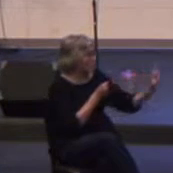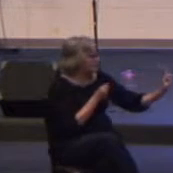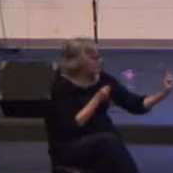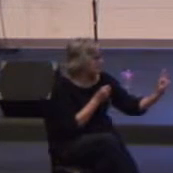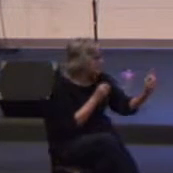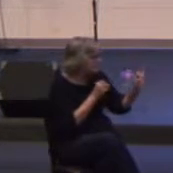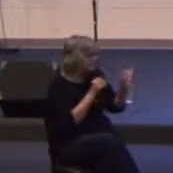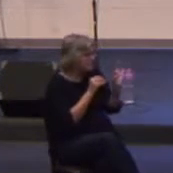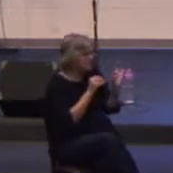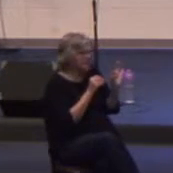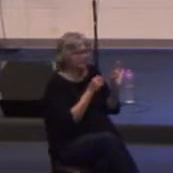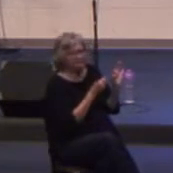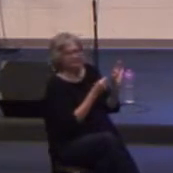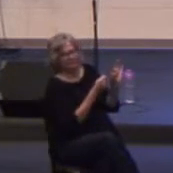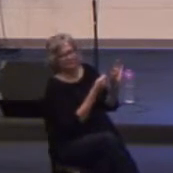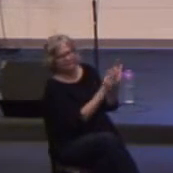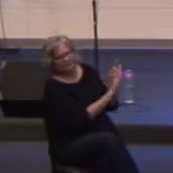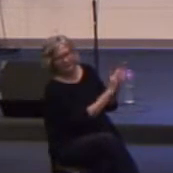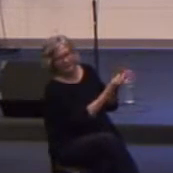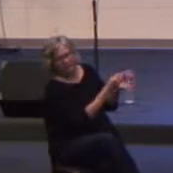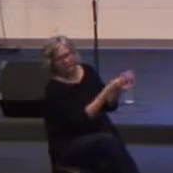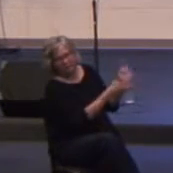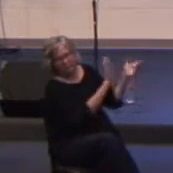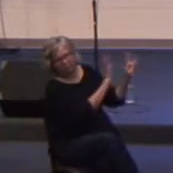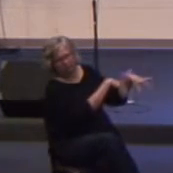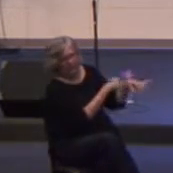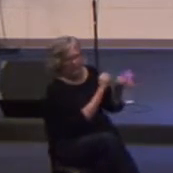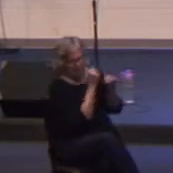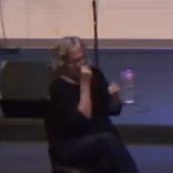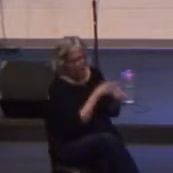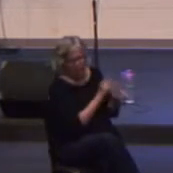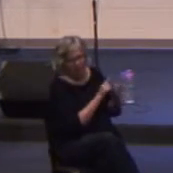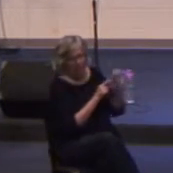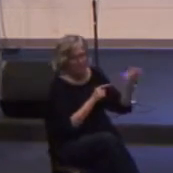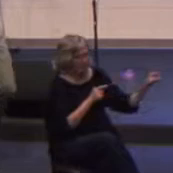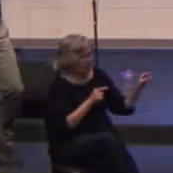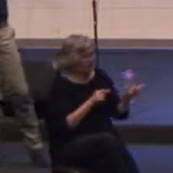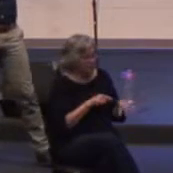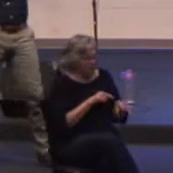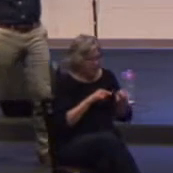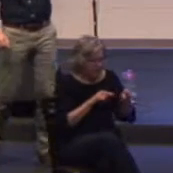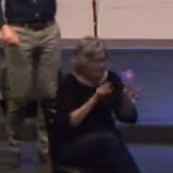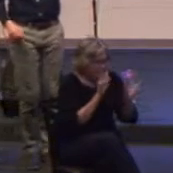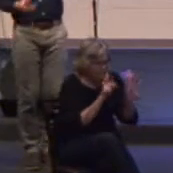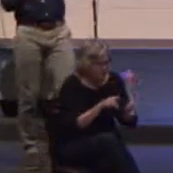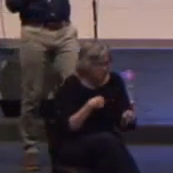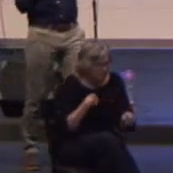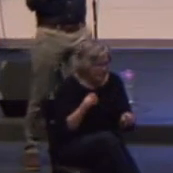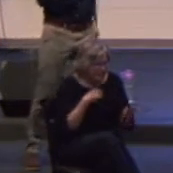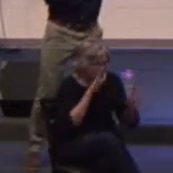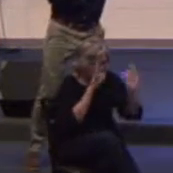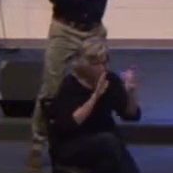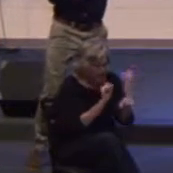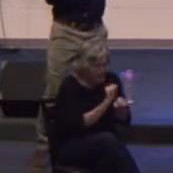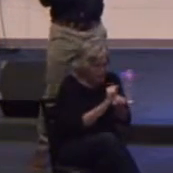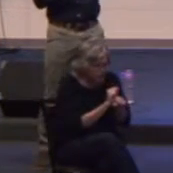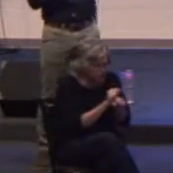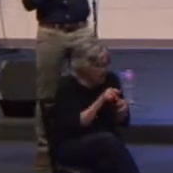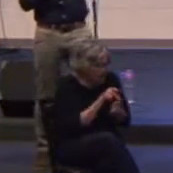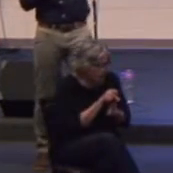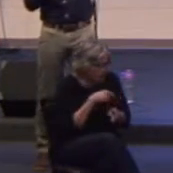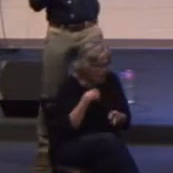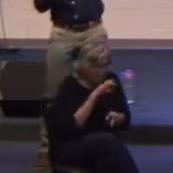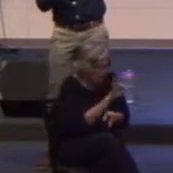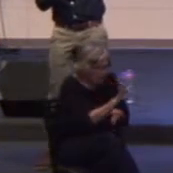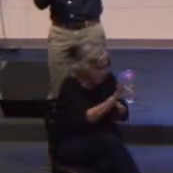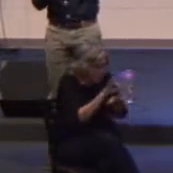their finances. I don't care what's going on with their family, and I'm going to mix it with here. And then this person has a great job career, so I'm going to grab their great job